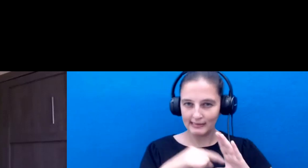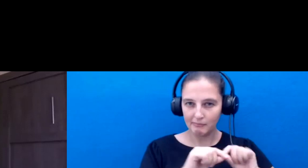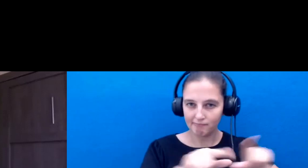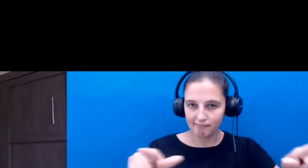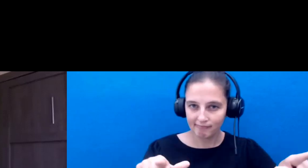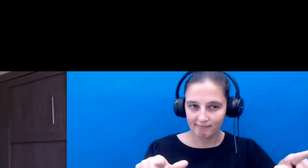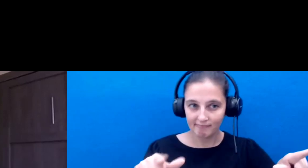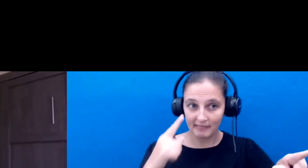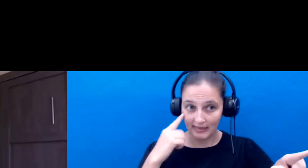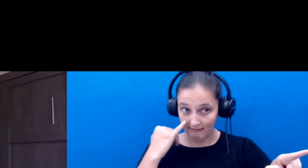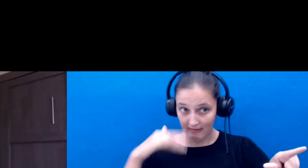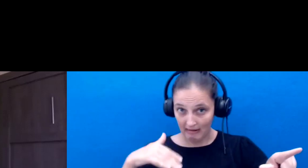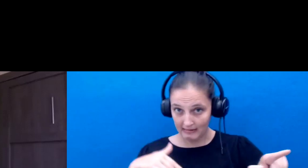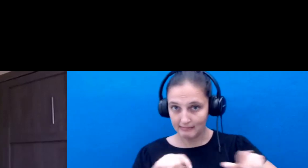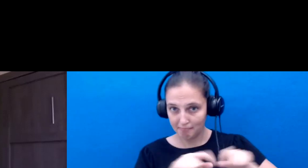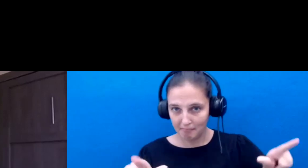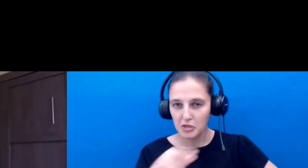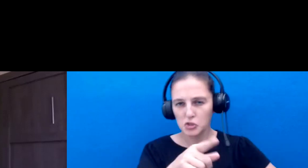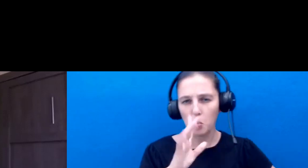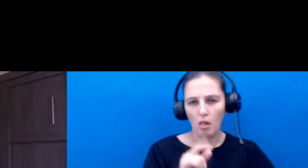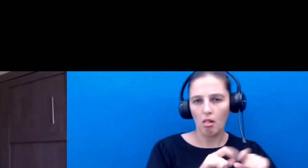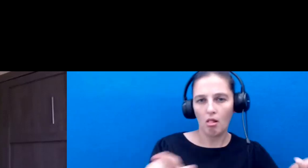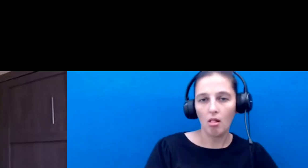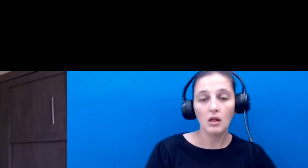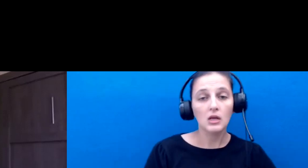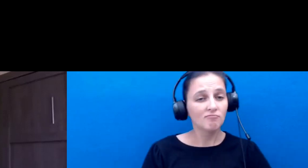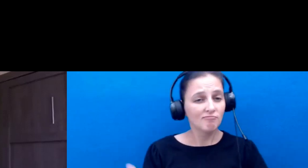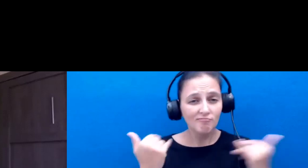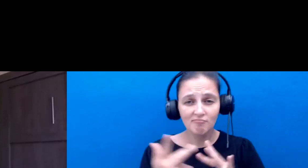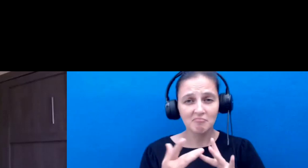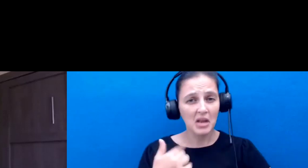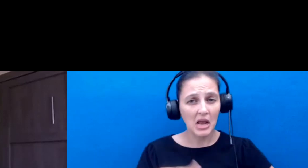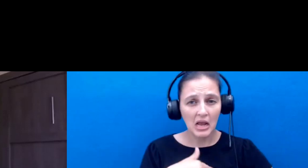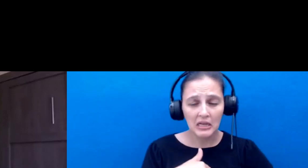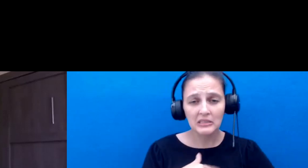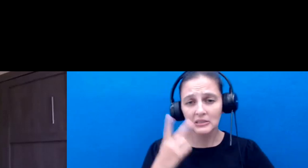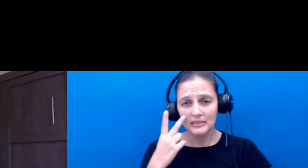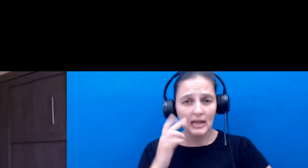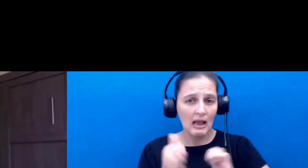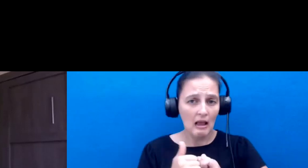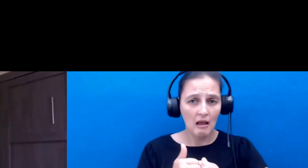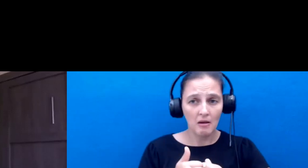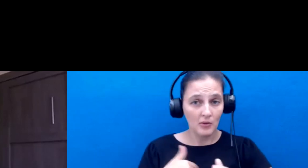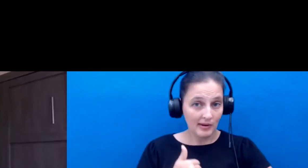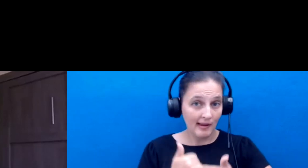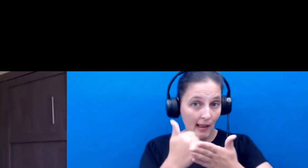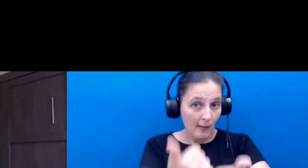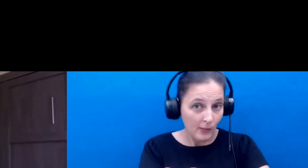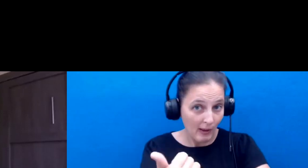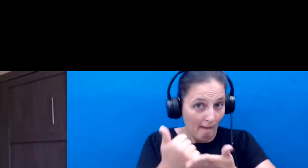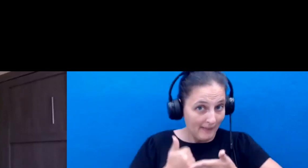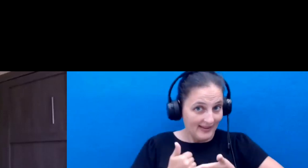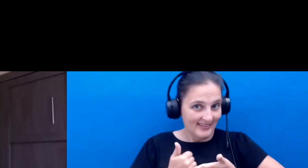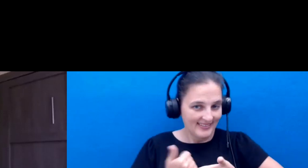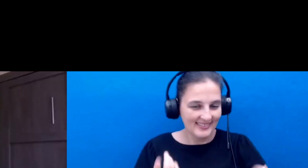already. So I encourage you to reach out to us and see what we can do to try and help you help us.